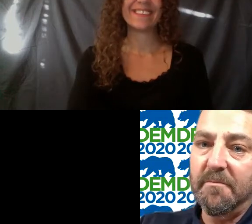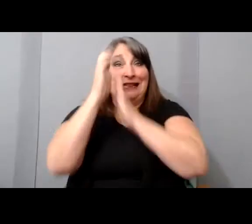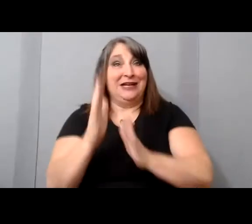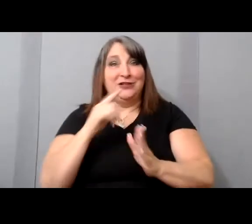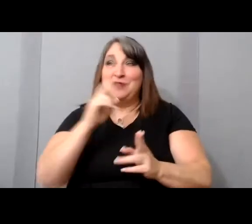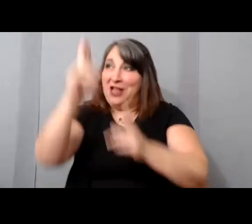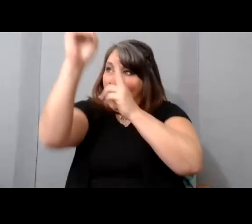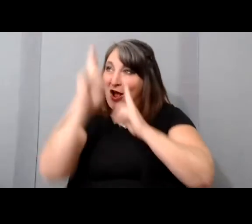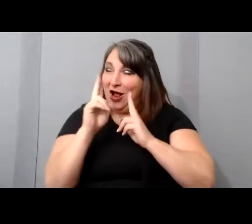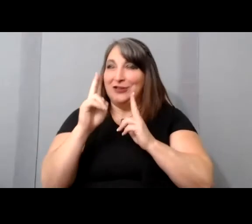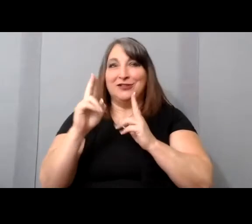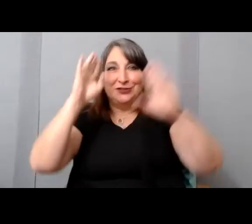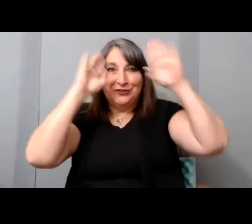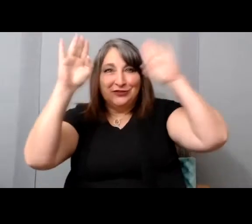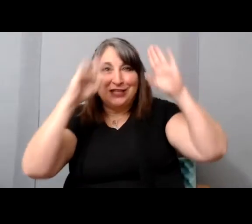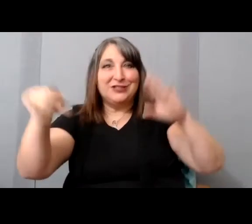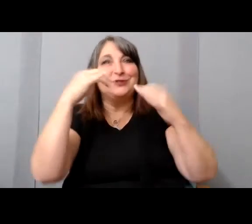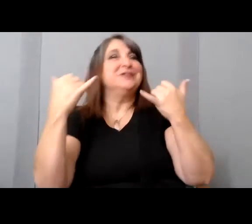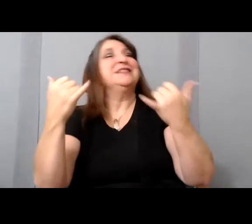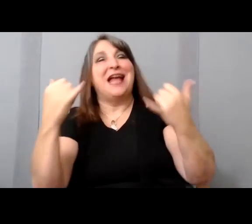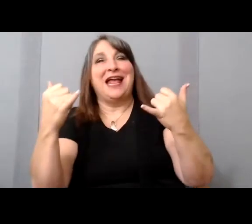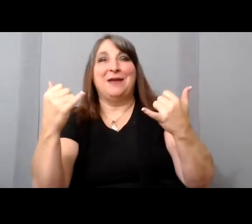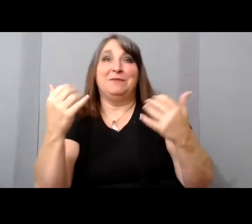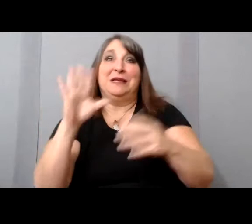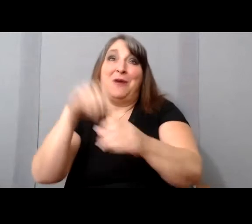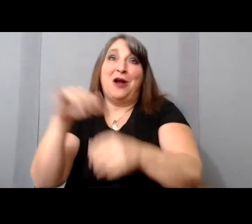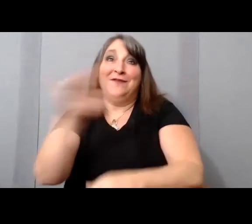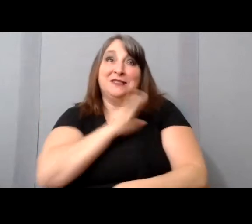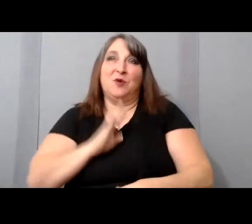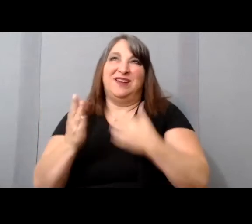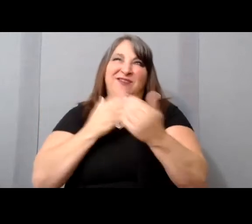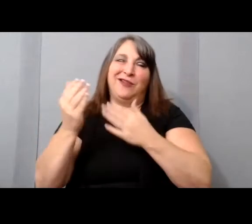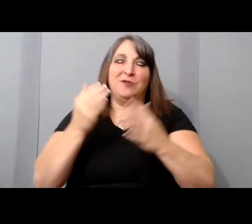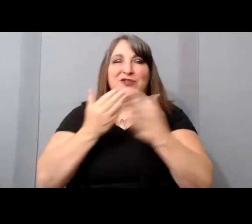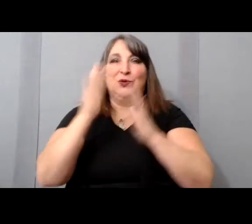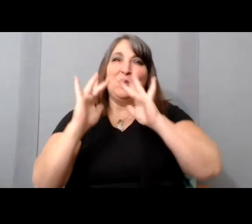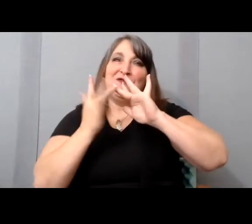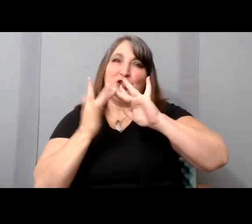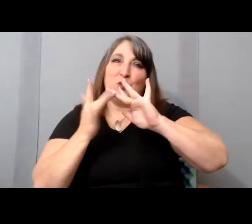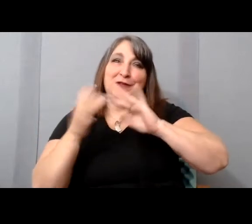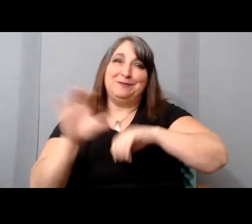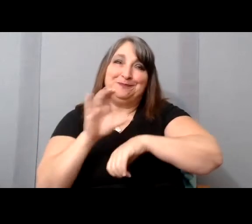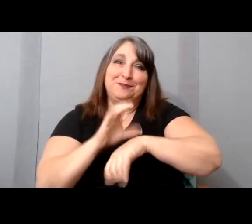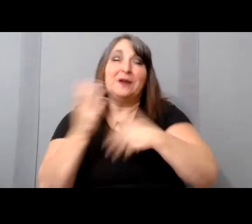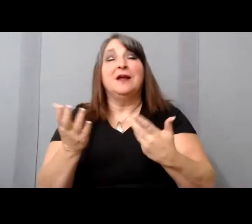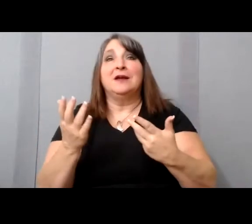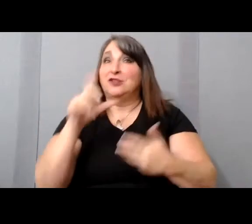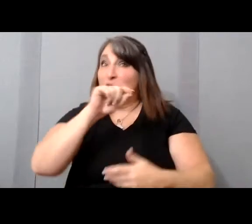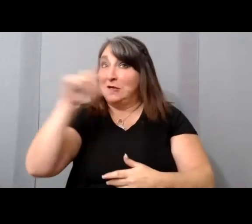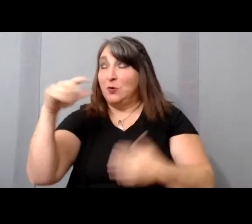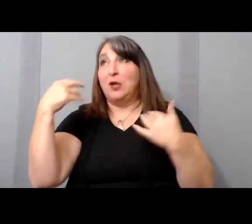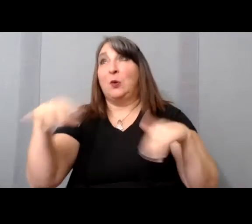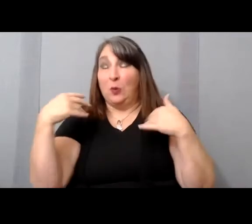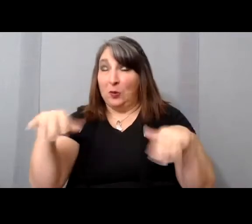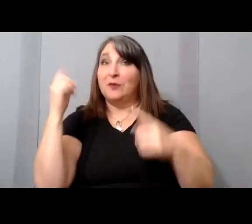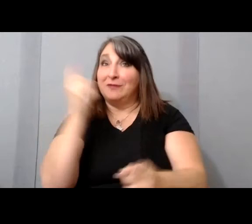be a part of this e-board, albeit virtual. So we had quite a 2020, right? I mean, we had